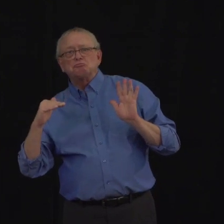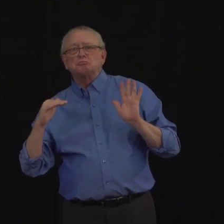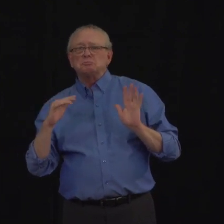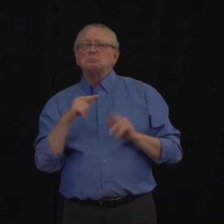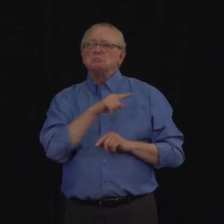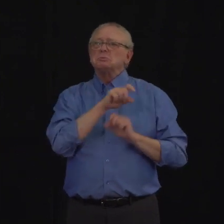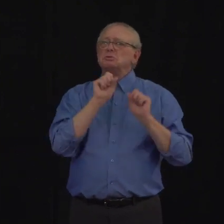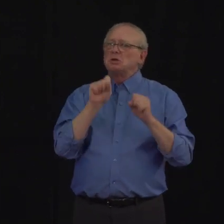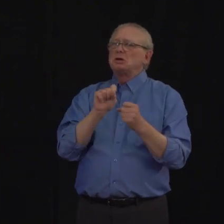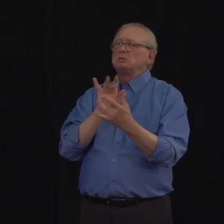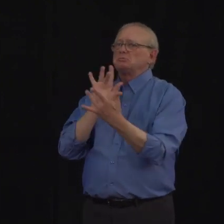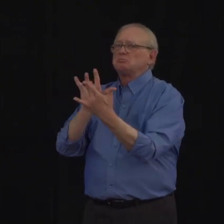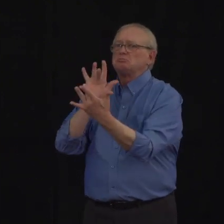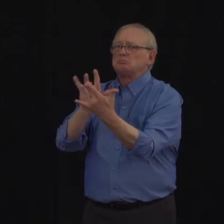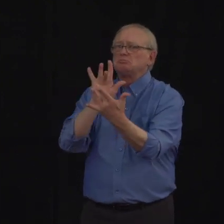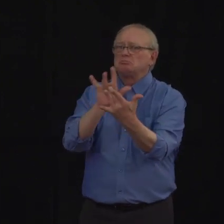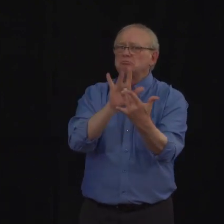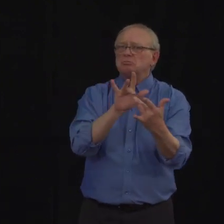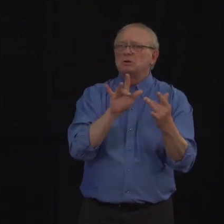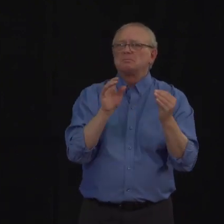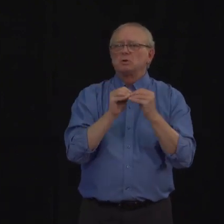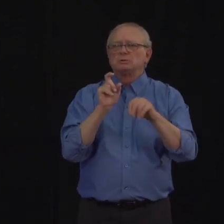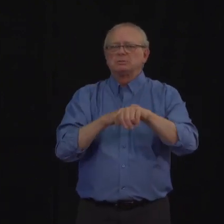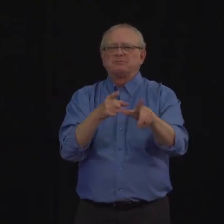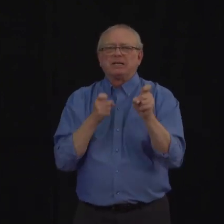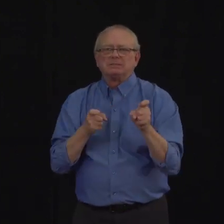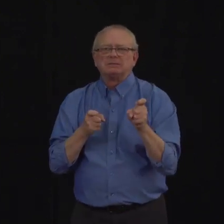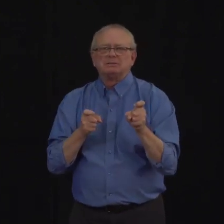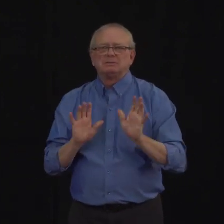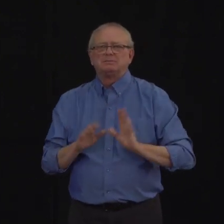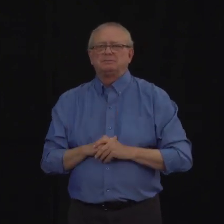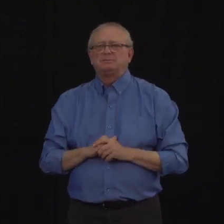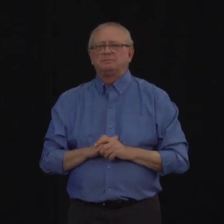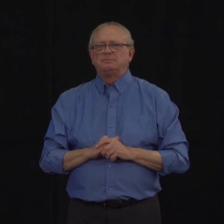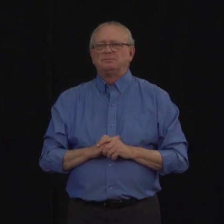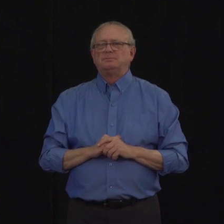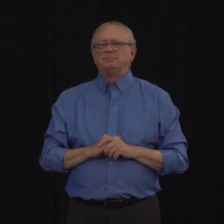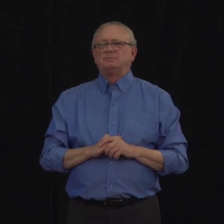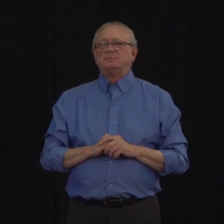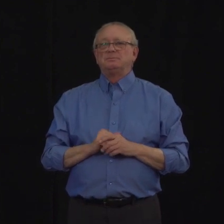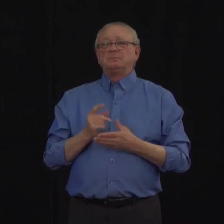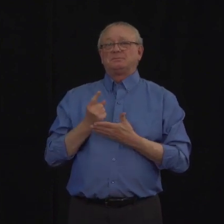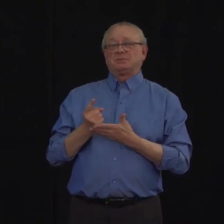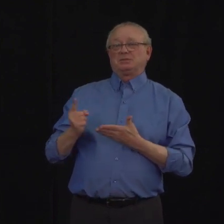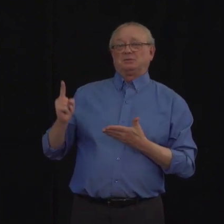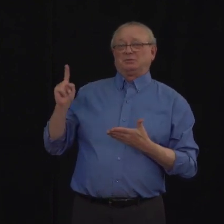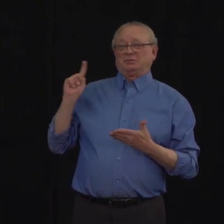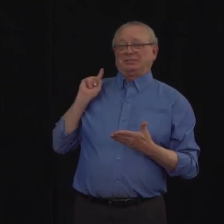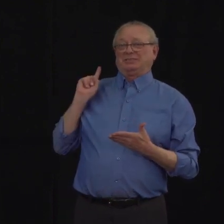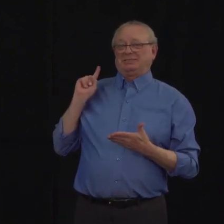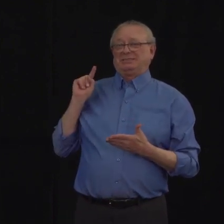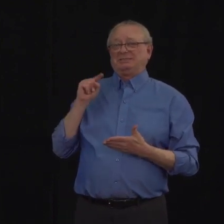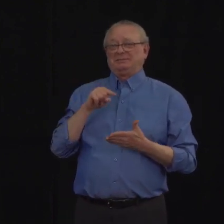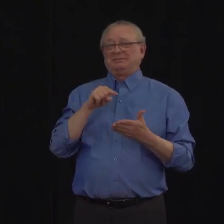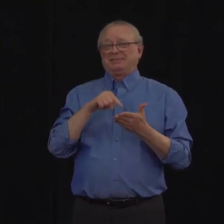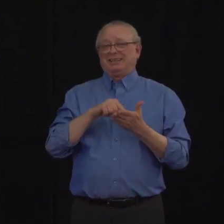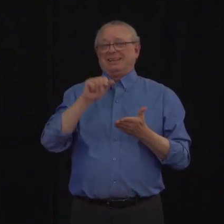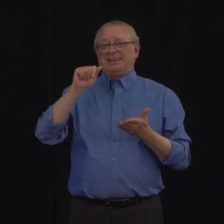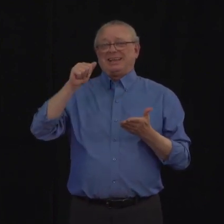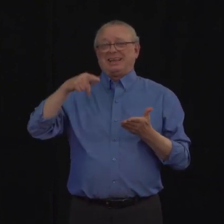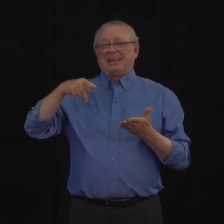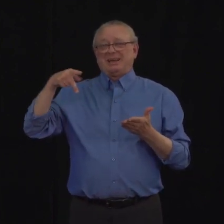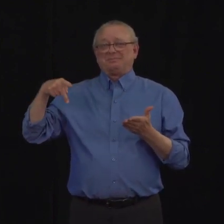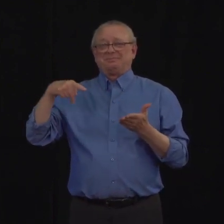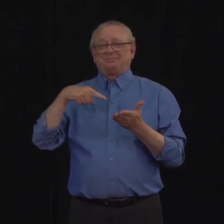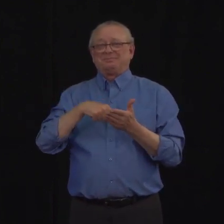timely way. And as I mentioned last week, we have had the first use of our AB Trace